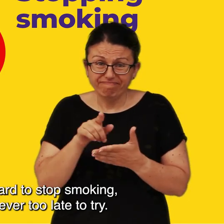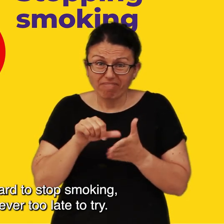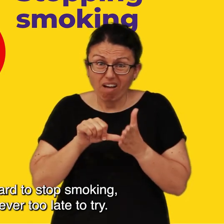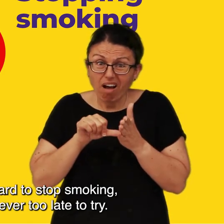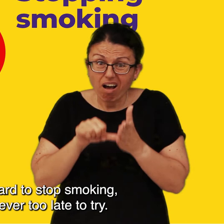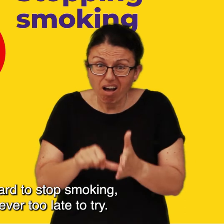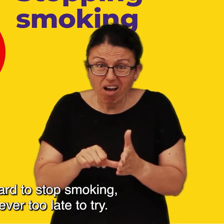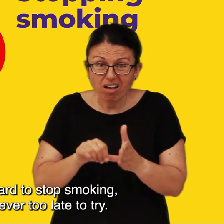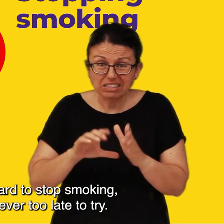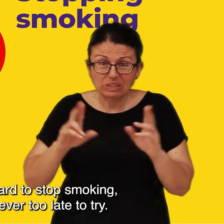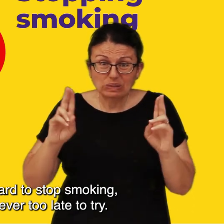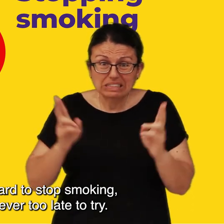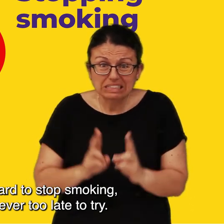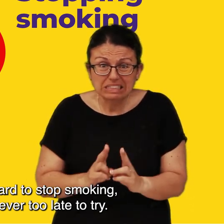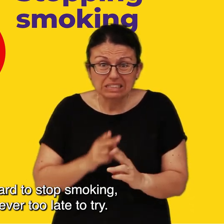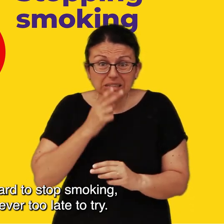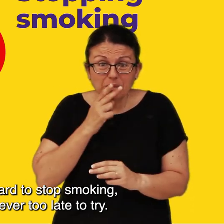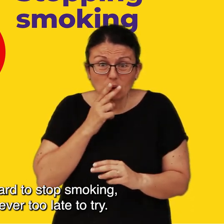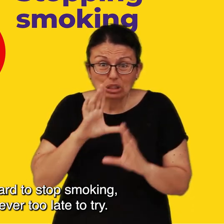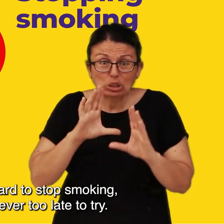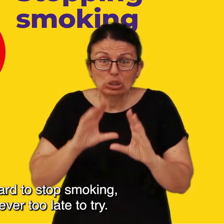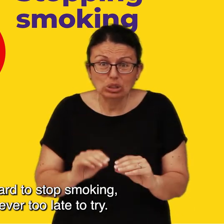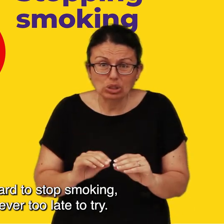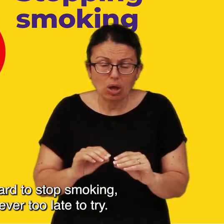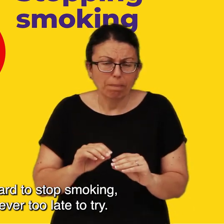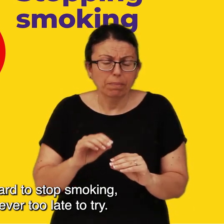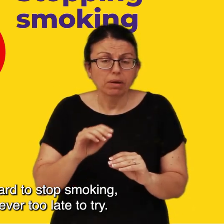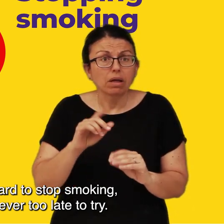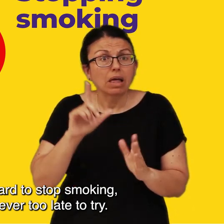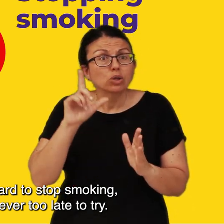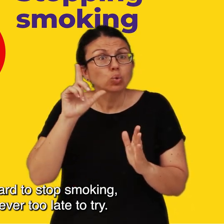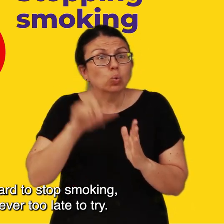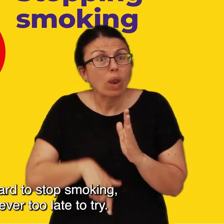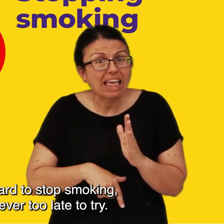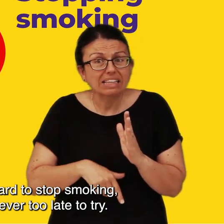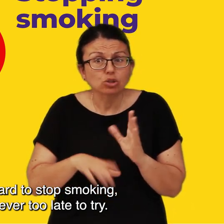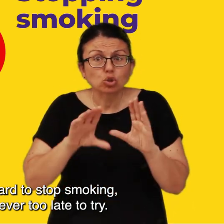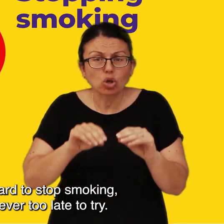It can be hard to stop smoking, but it is never too late to try.